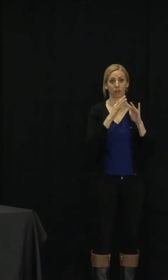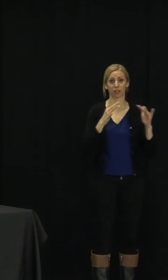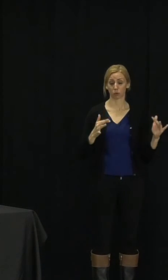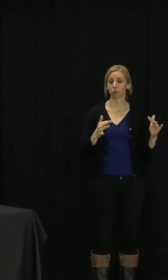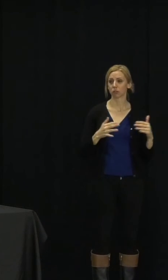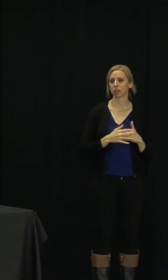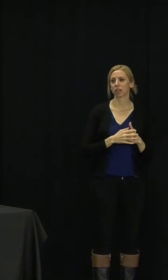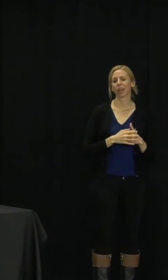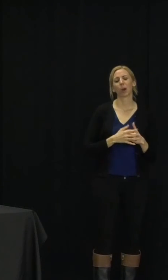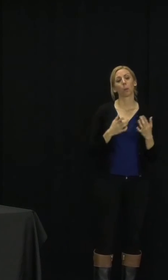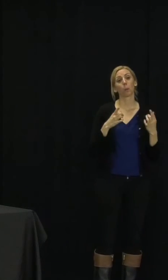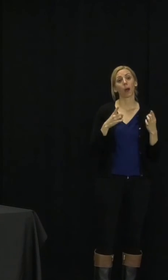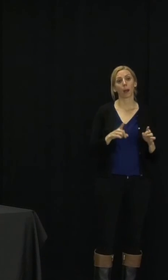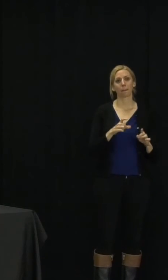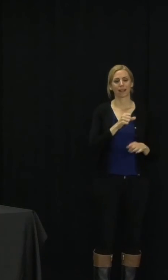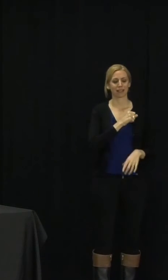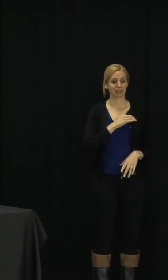Is that it?